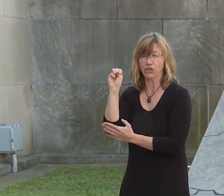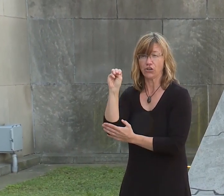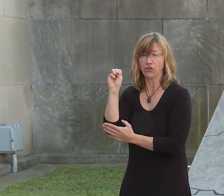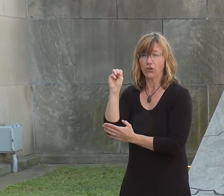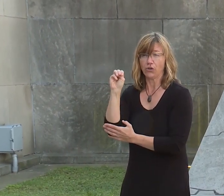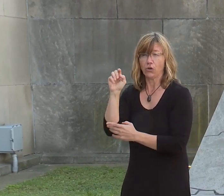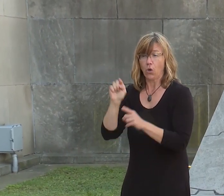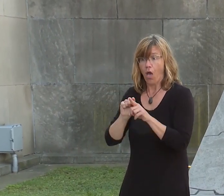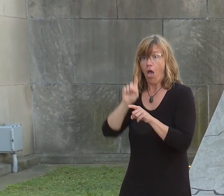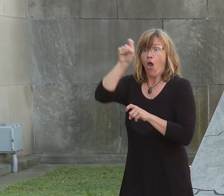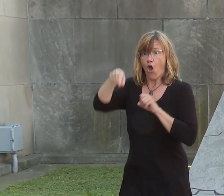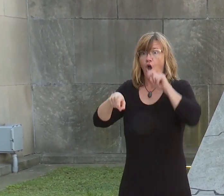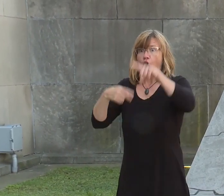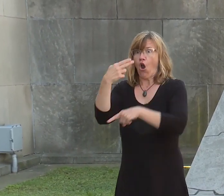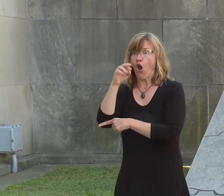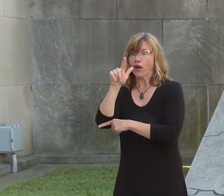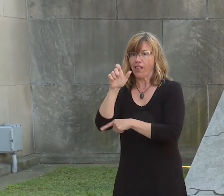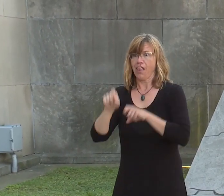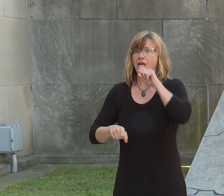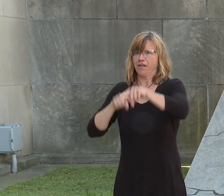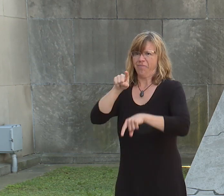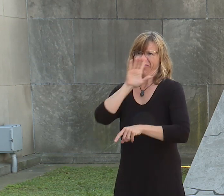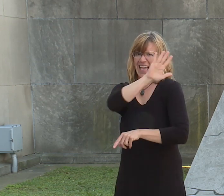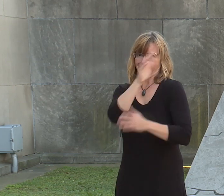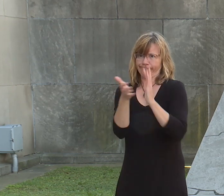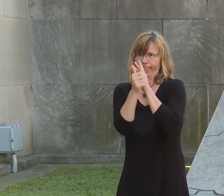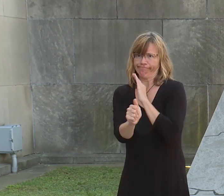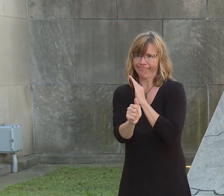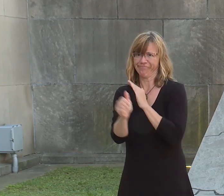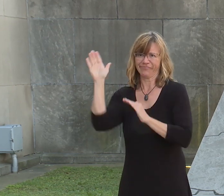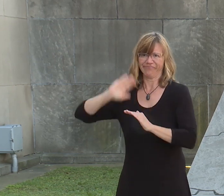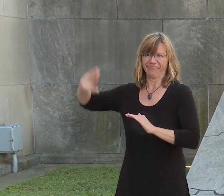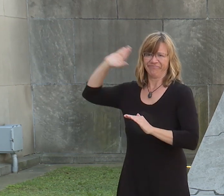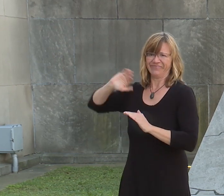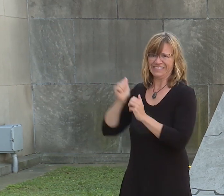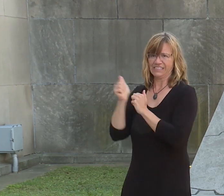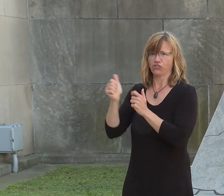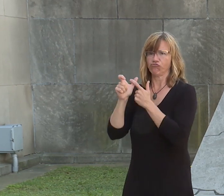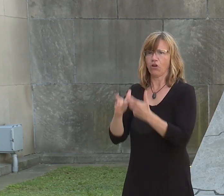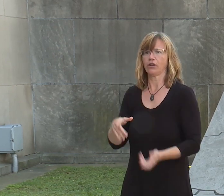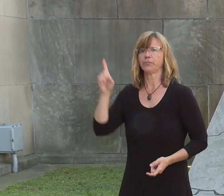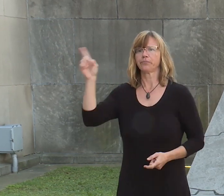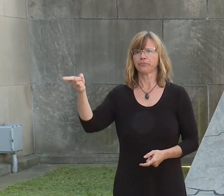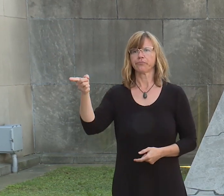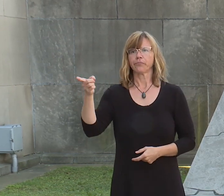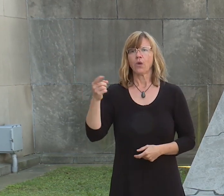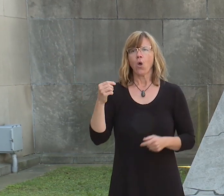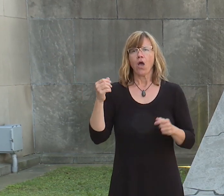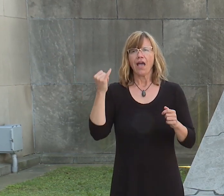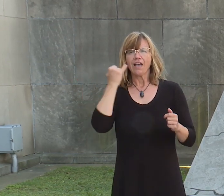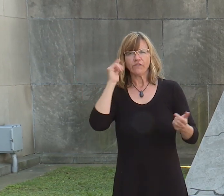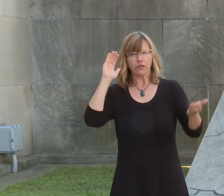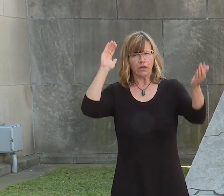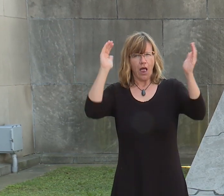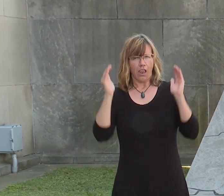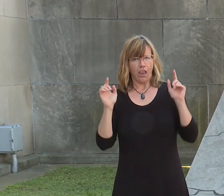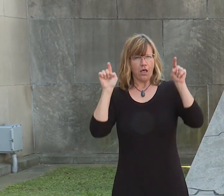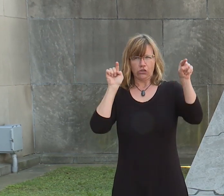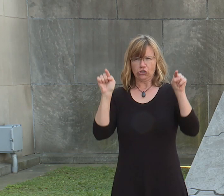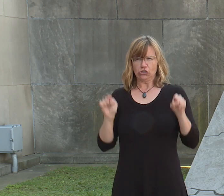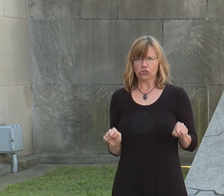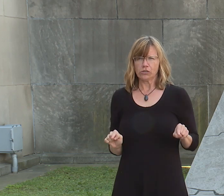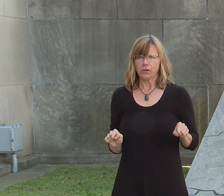2 miles, basically. I know. So if we keep your analogy, people who